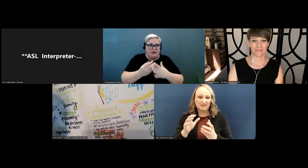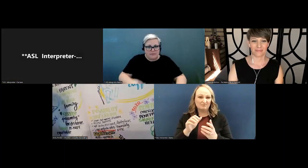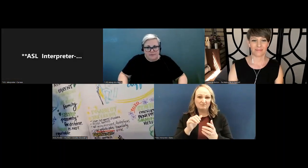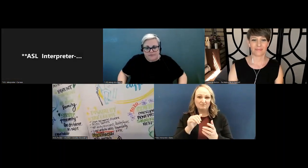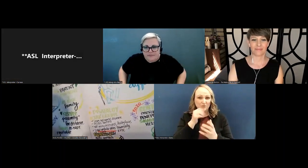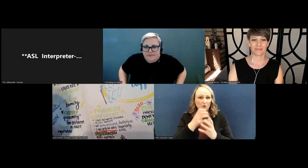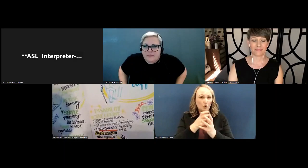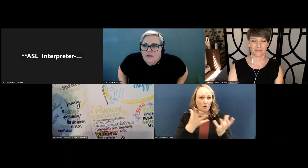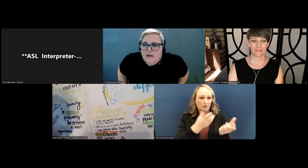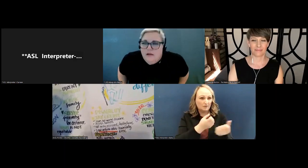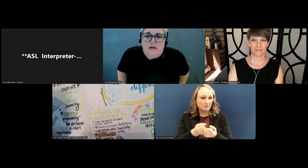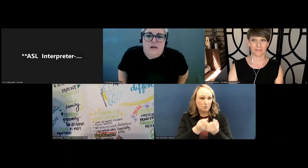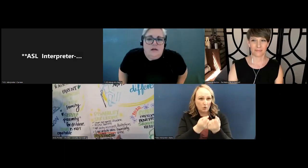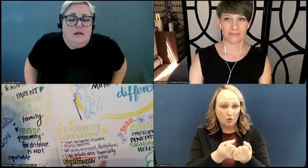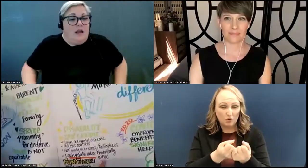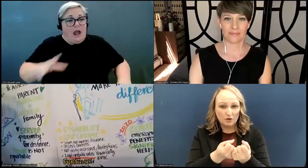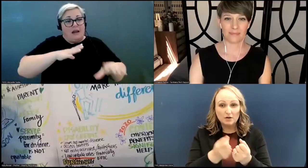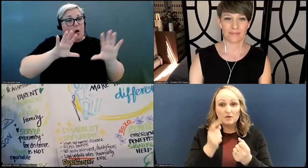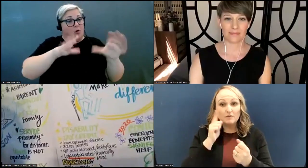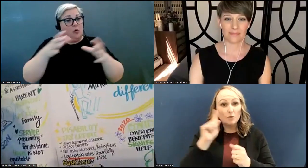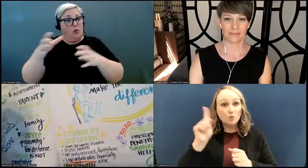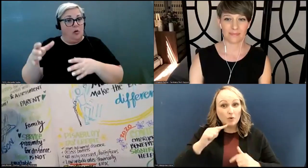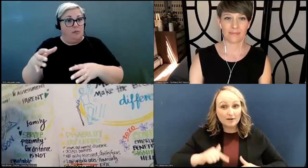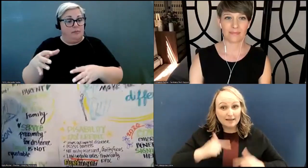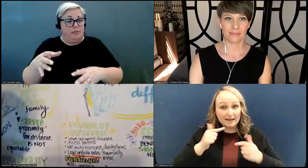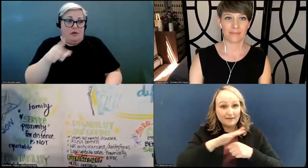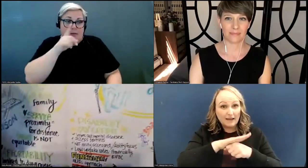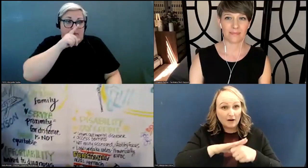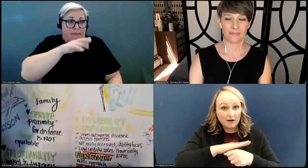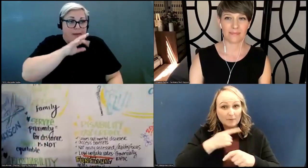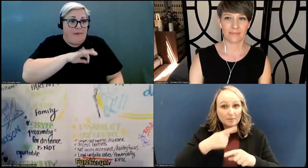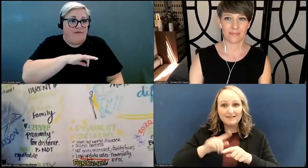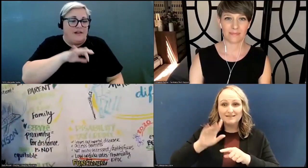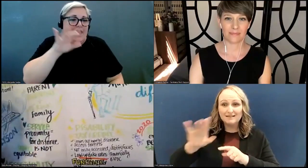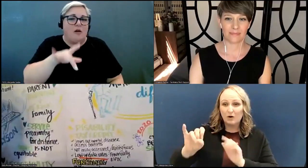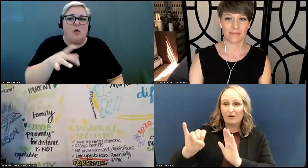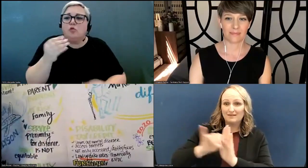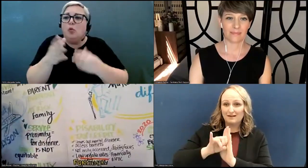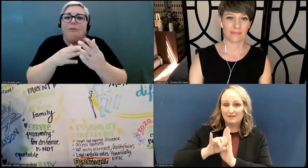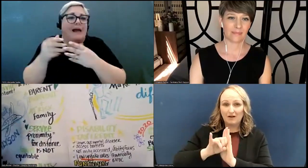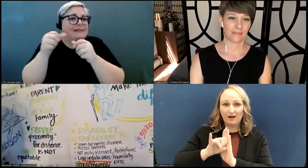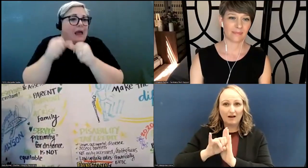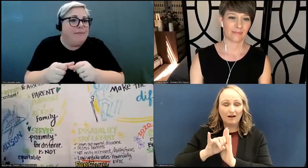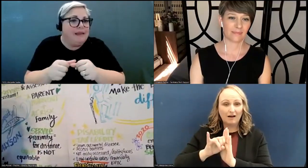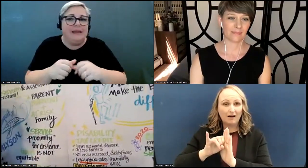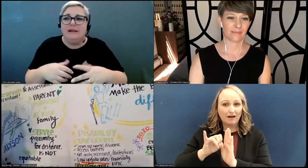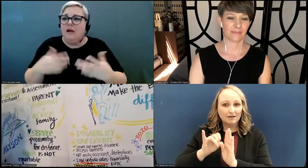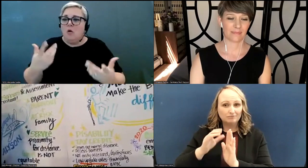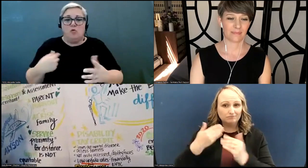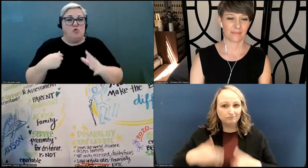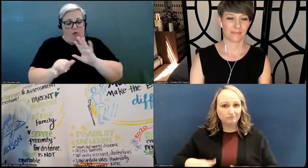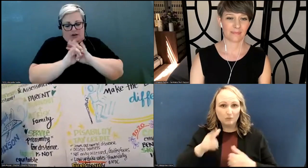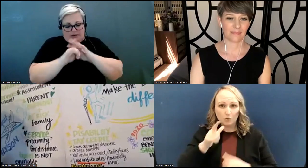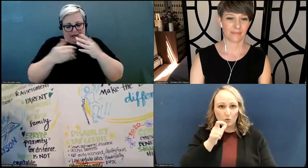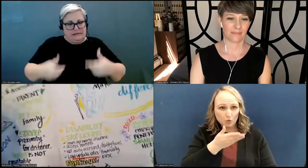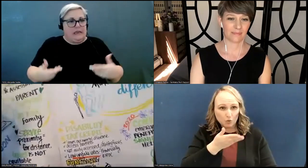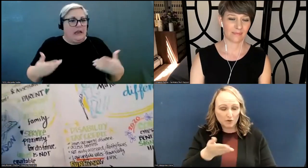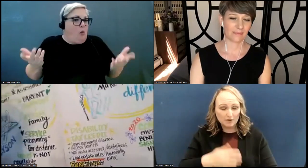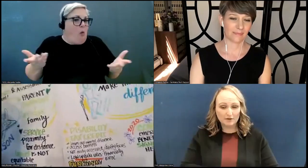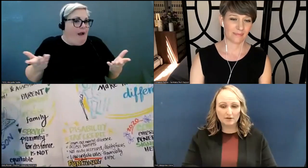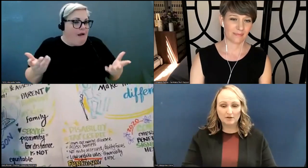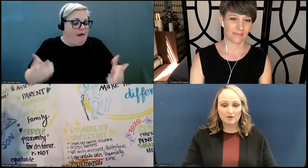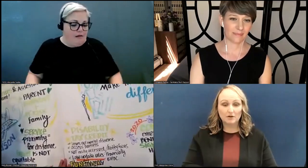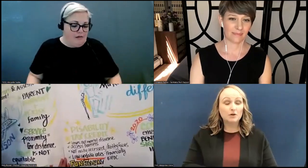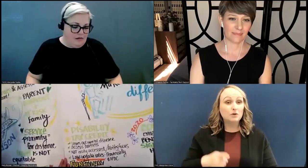geography and in terms of how they identify. And so moving past that and continuing, and this theme